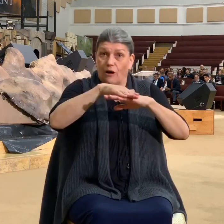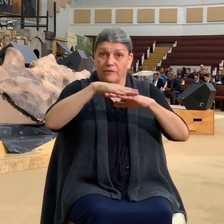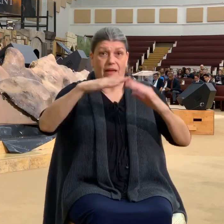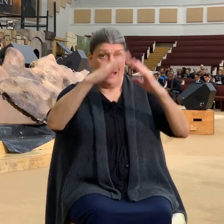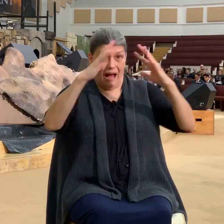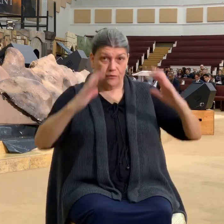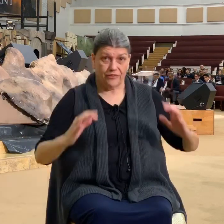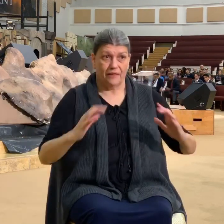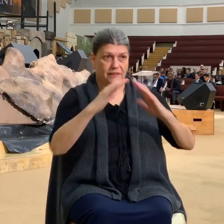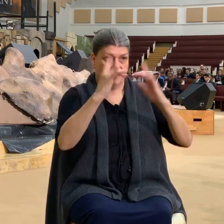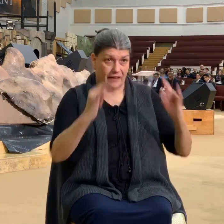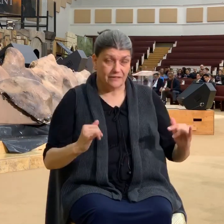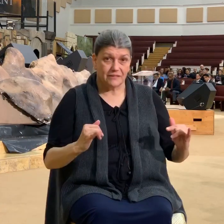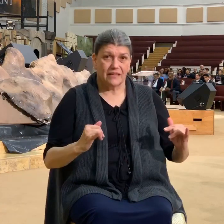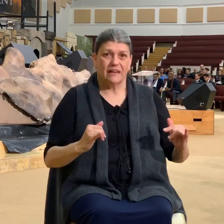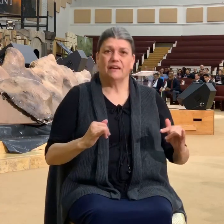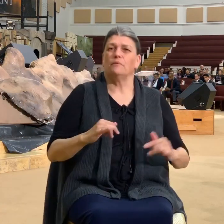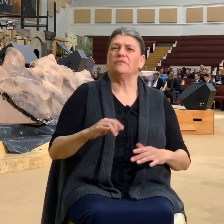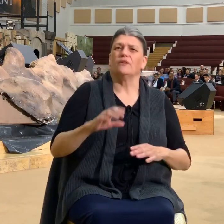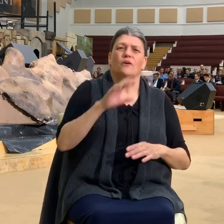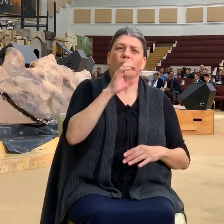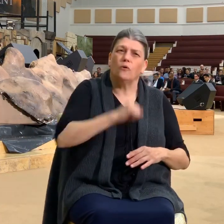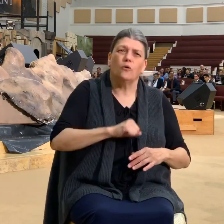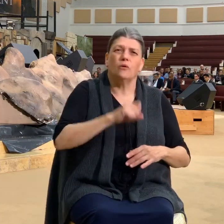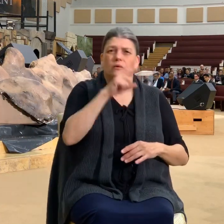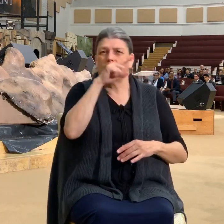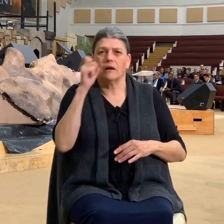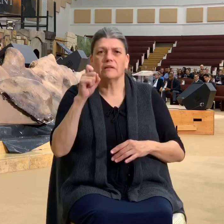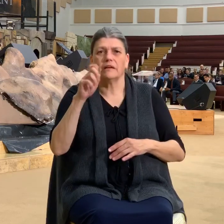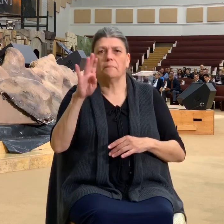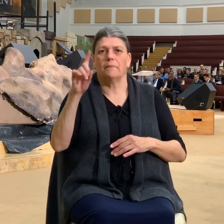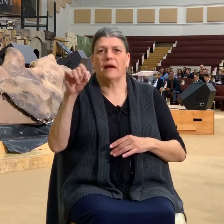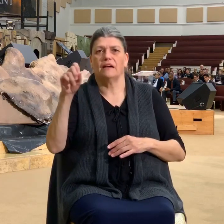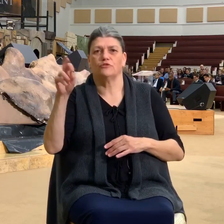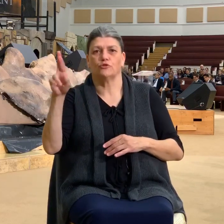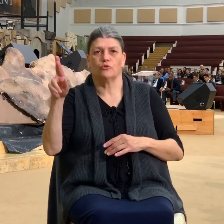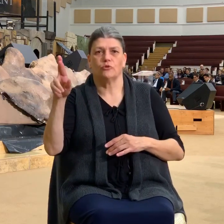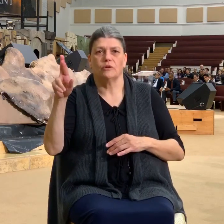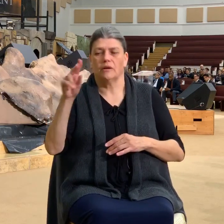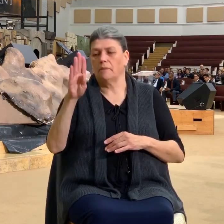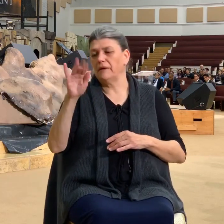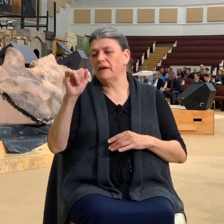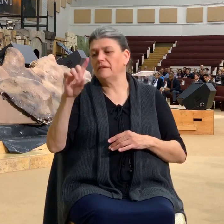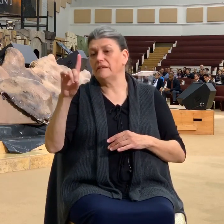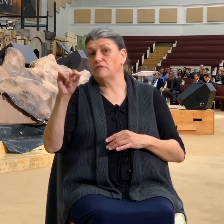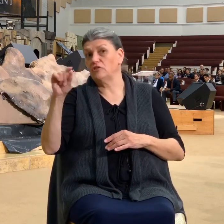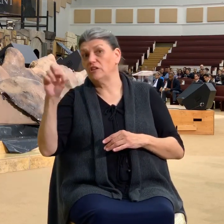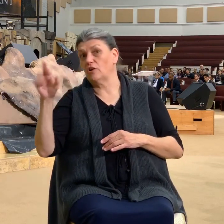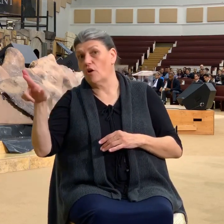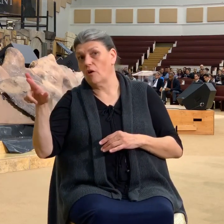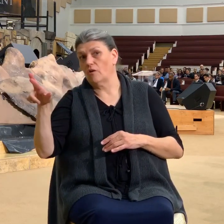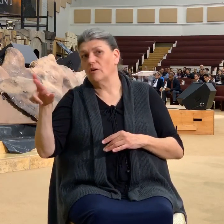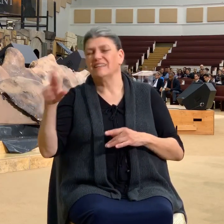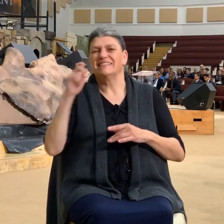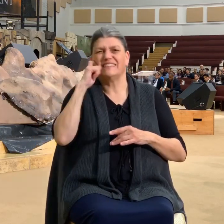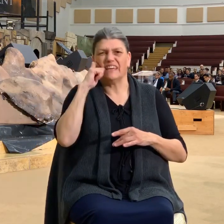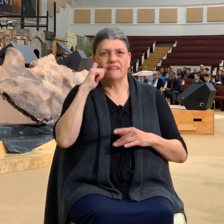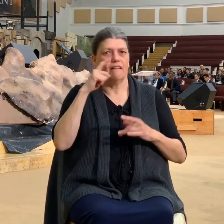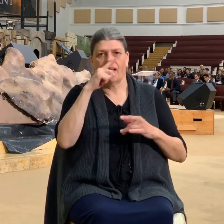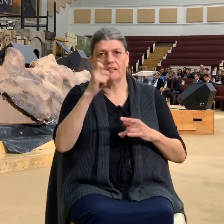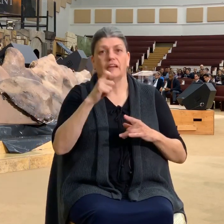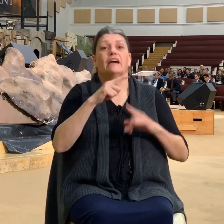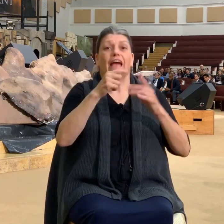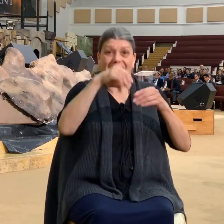understanding of why this church takes the stands it does is because of those principles that we read from the